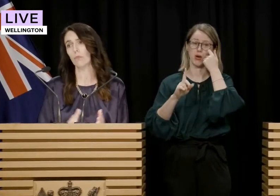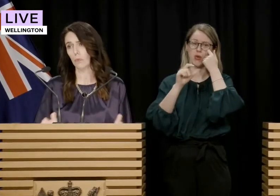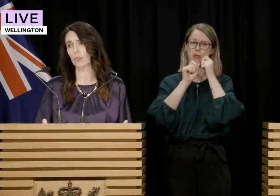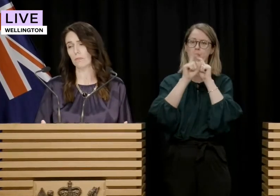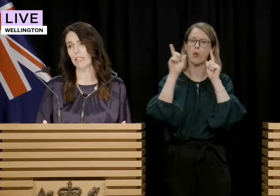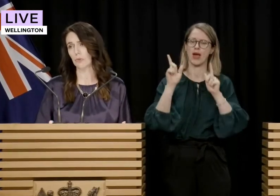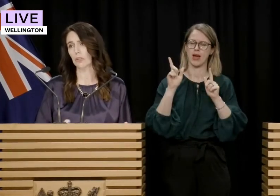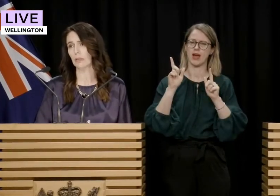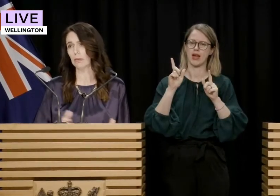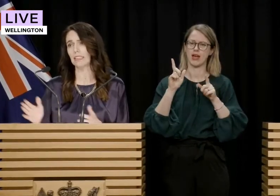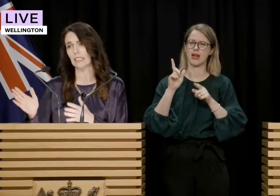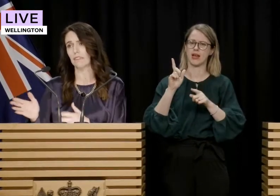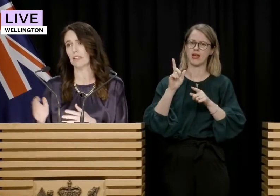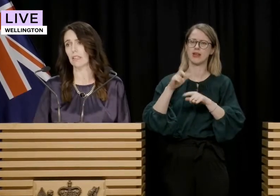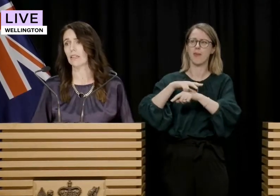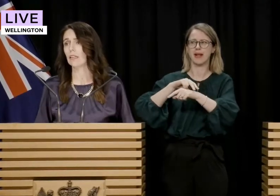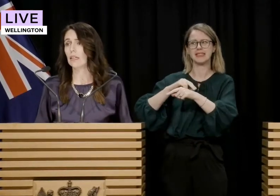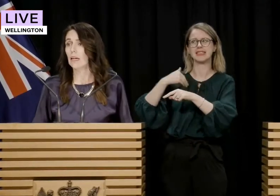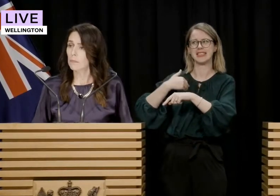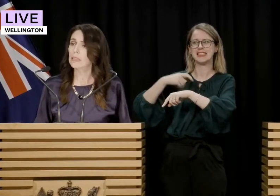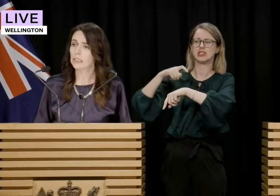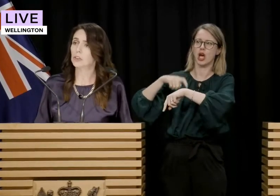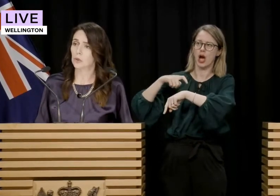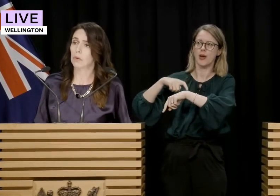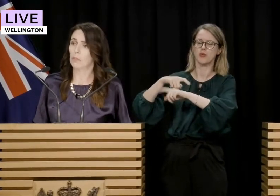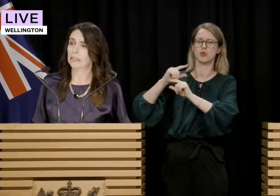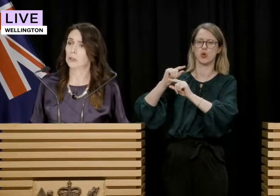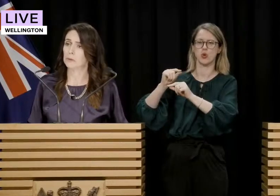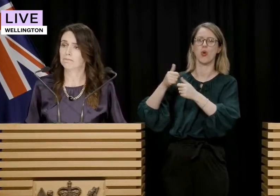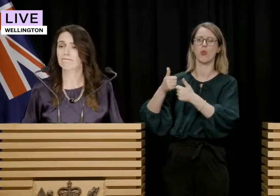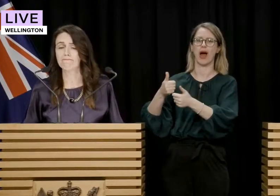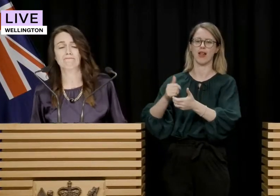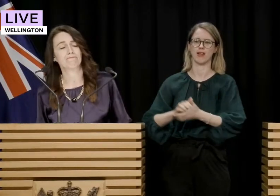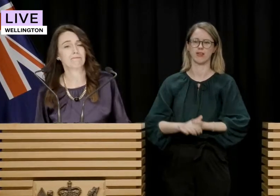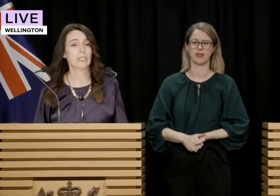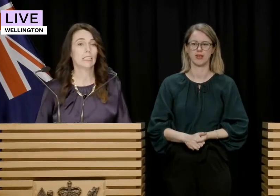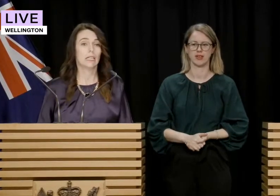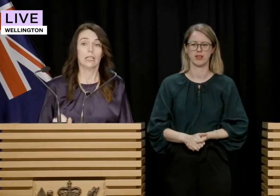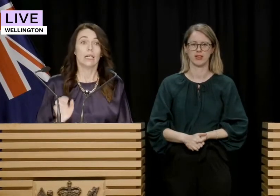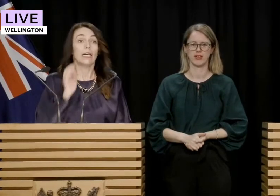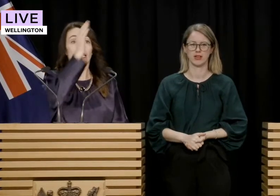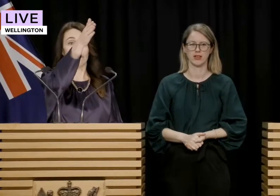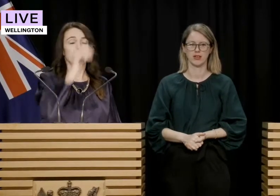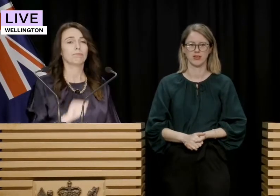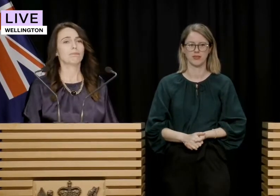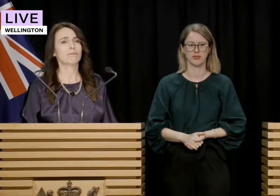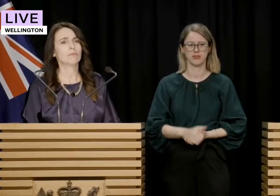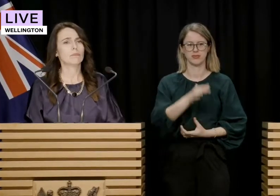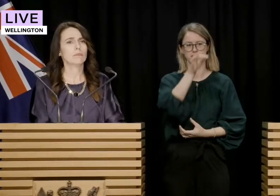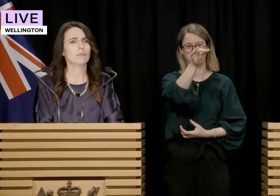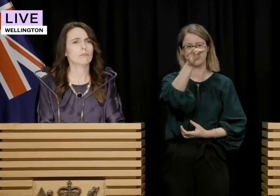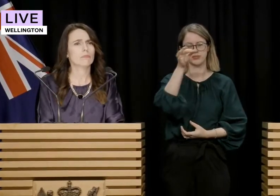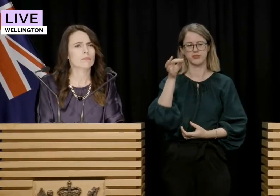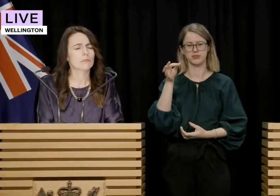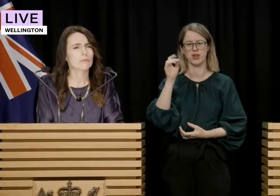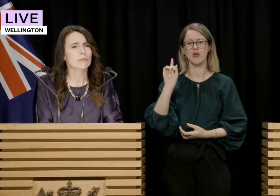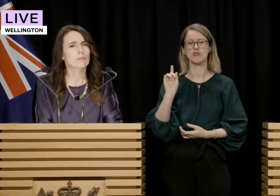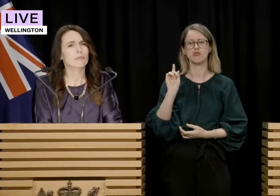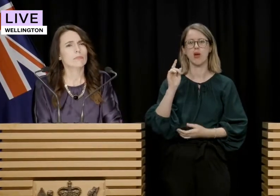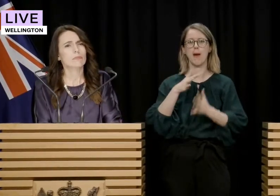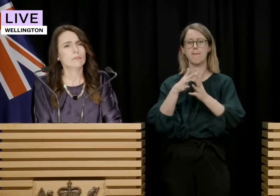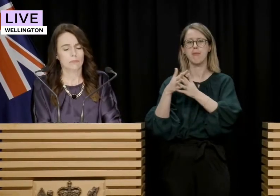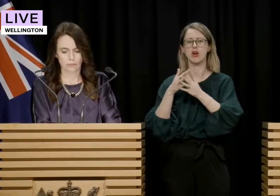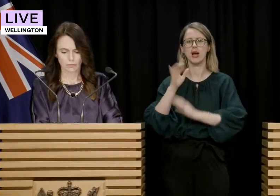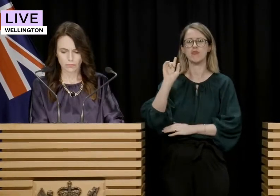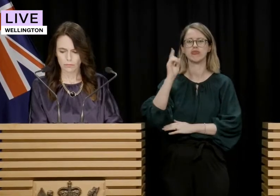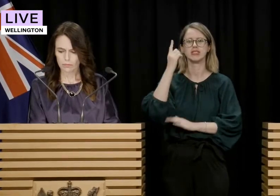that we want to make sure that the police are given the ability to do it properly too. Yeah. President Joe Biden is going